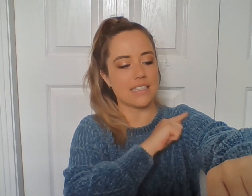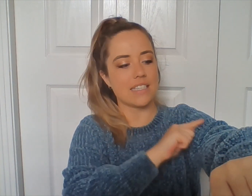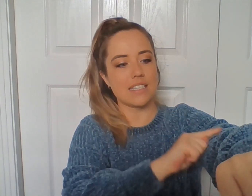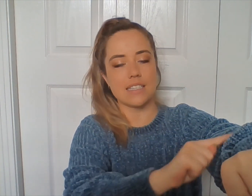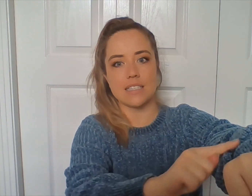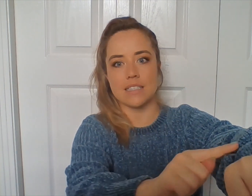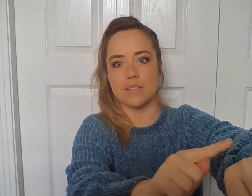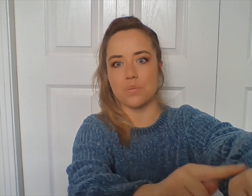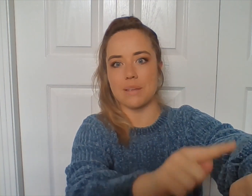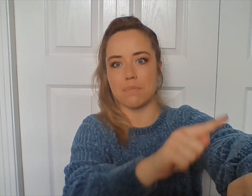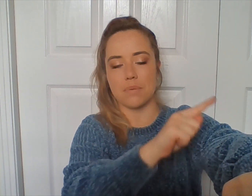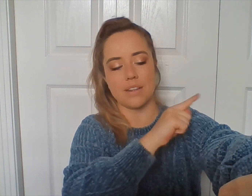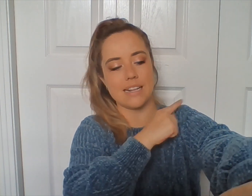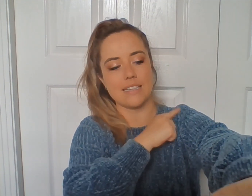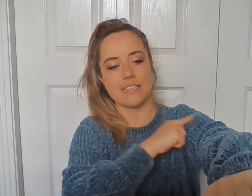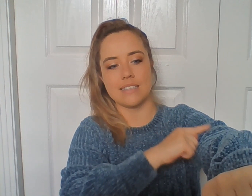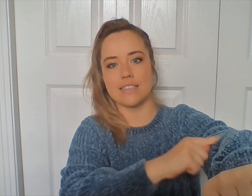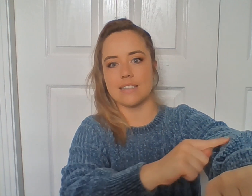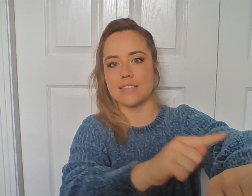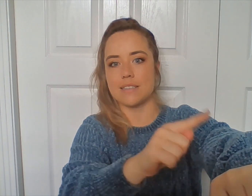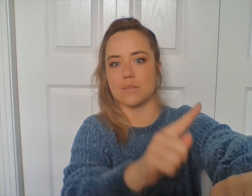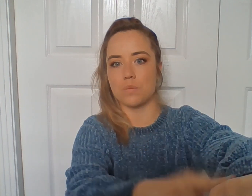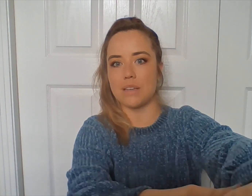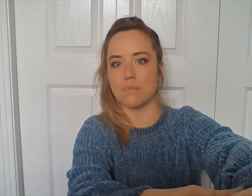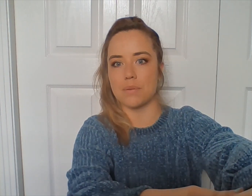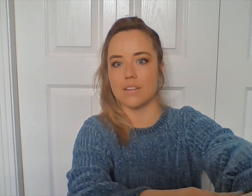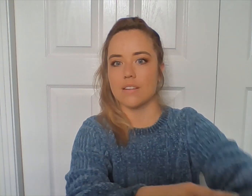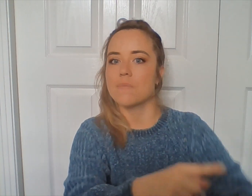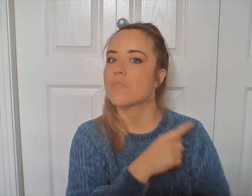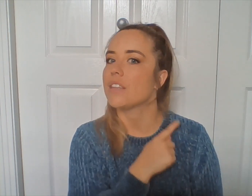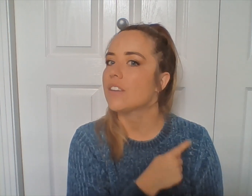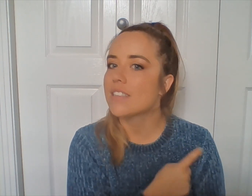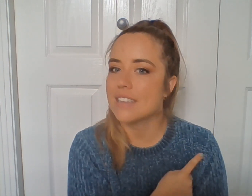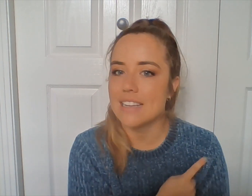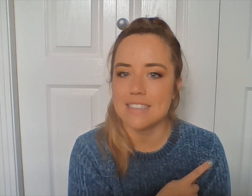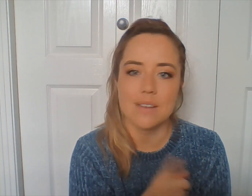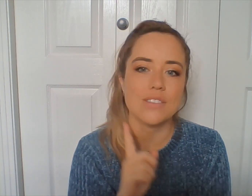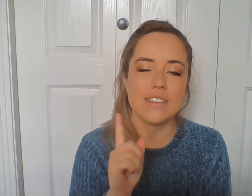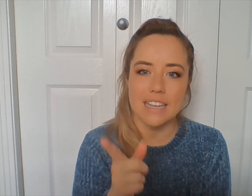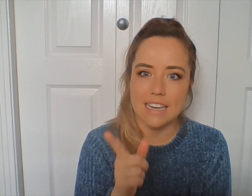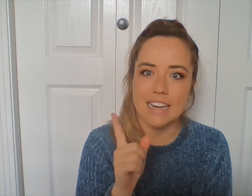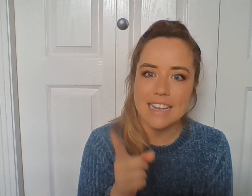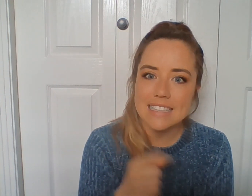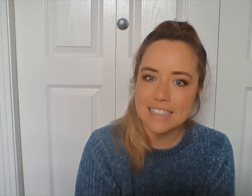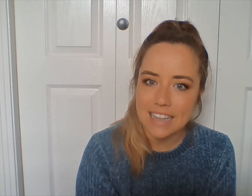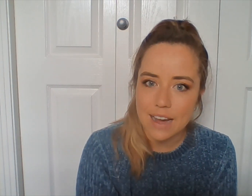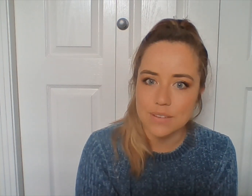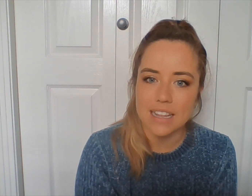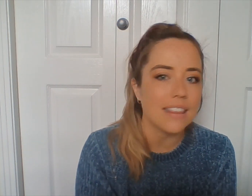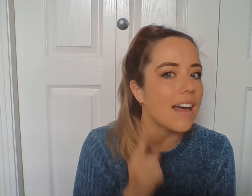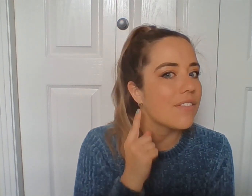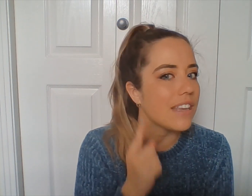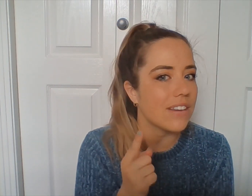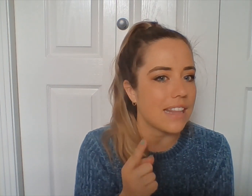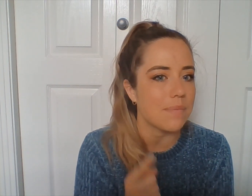Sweep. Sweep. Sweep. Sweep. Sweep. Your snake sounds are getting nice and loud. I love hearing them.